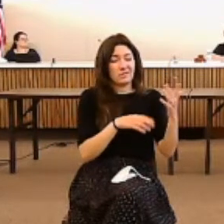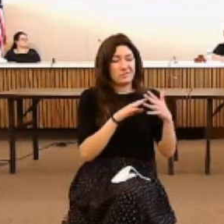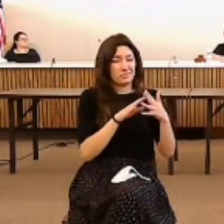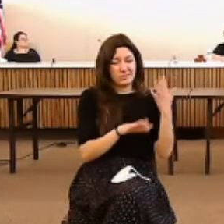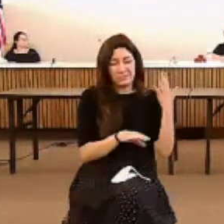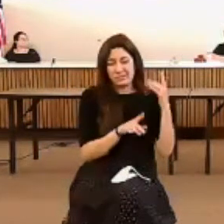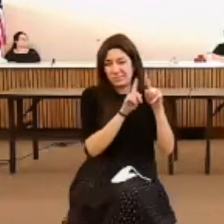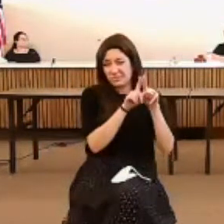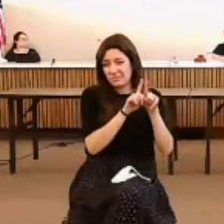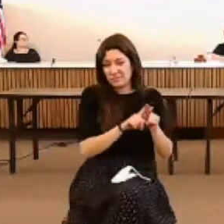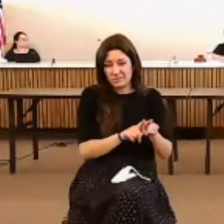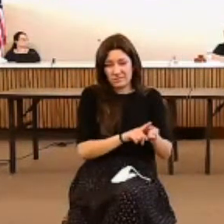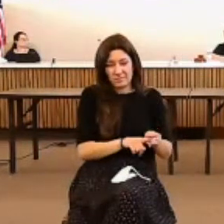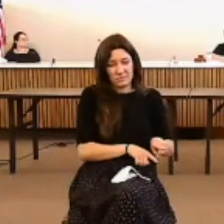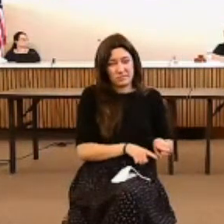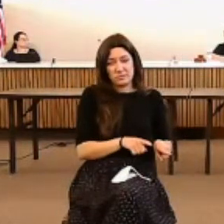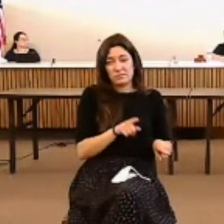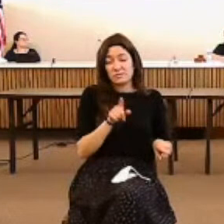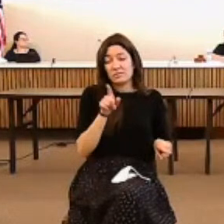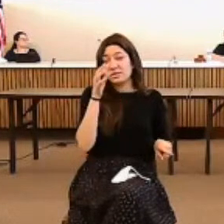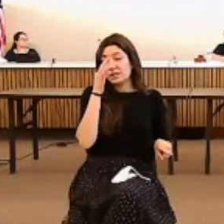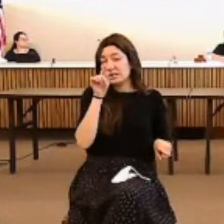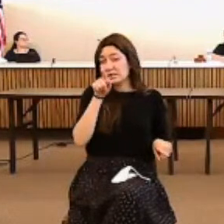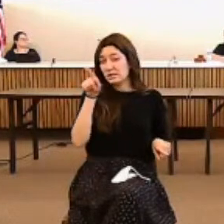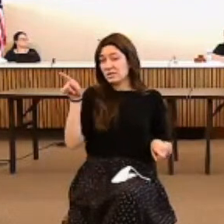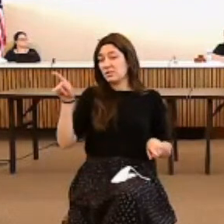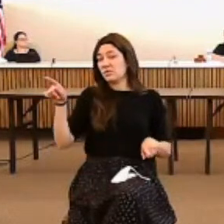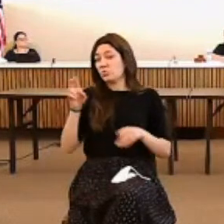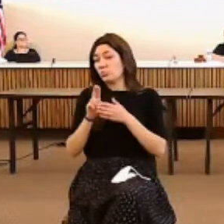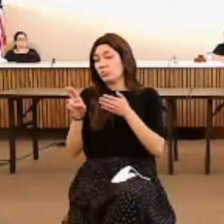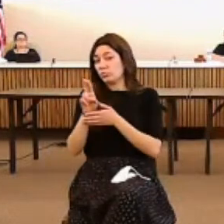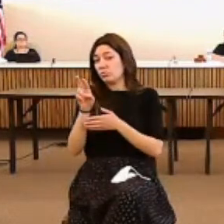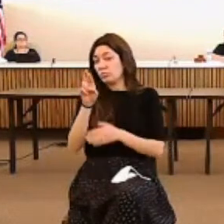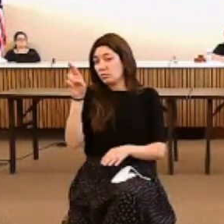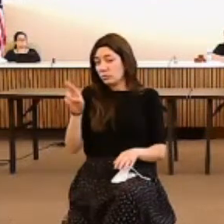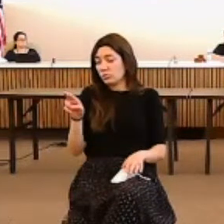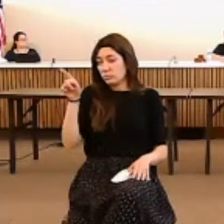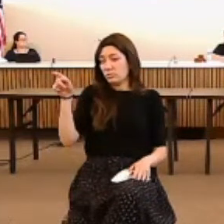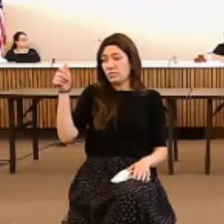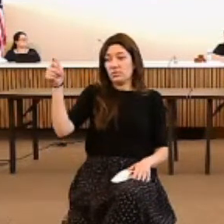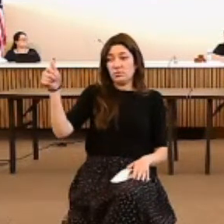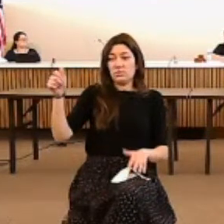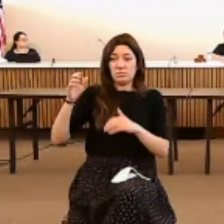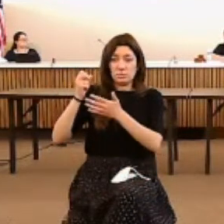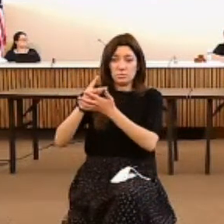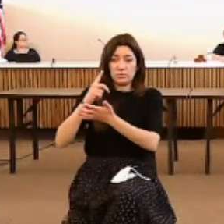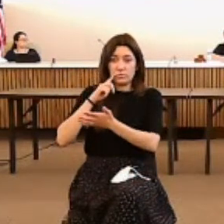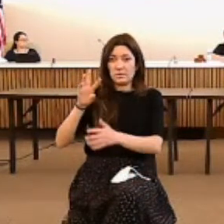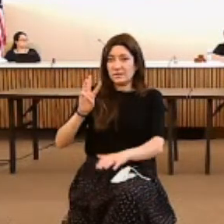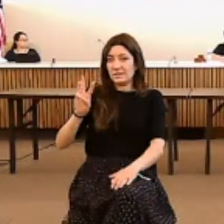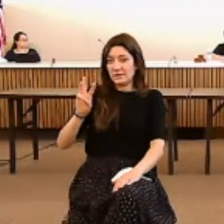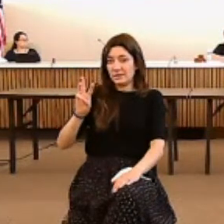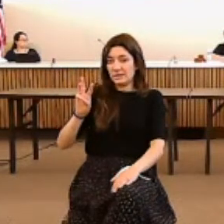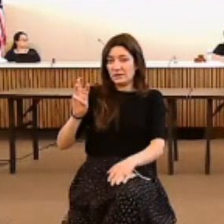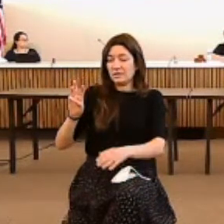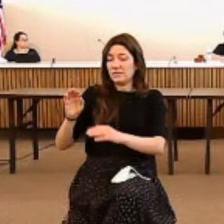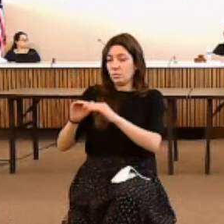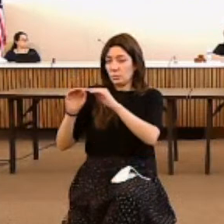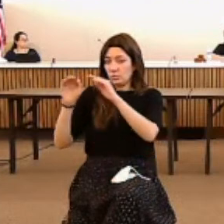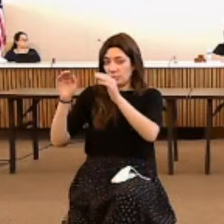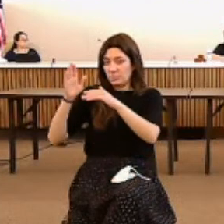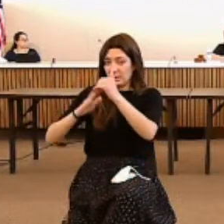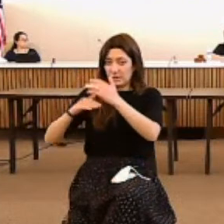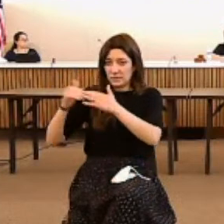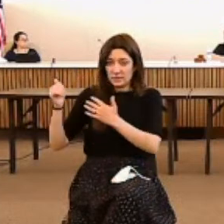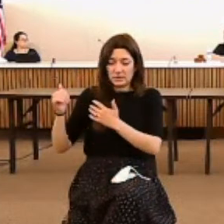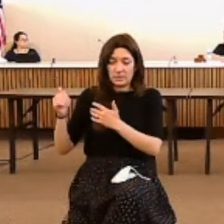Over at just up the road, the U of R was approved for a 6-story building. There've